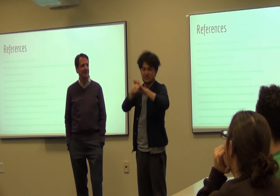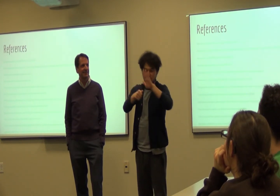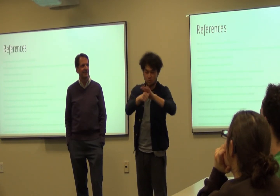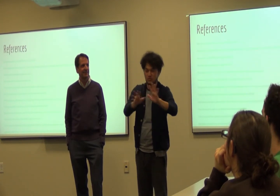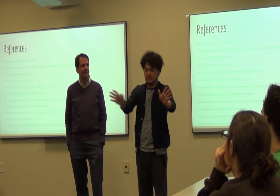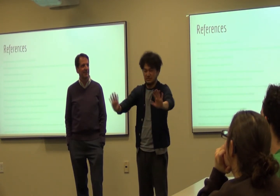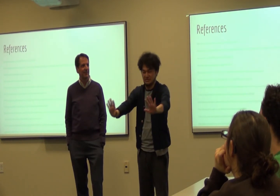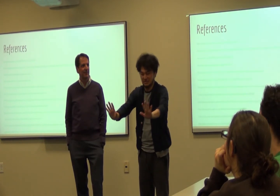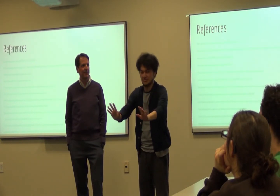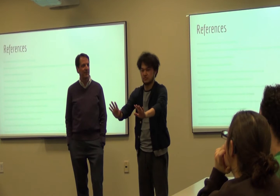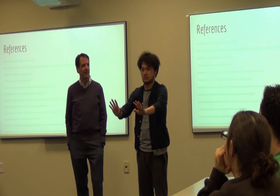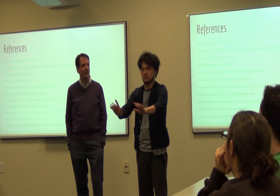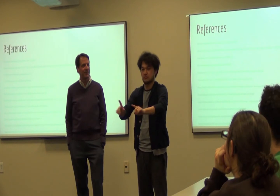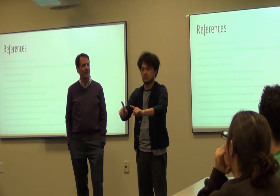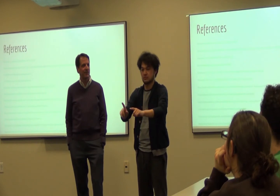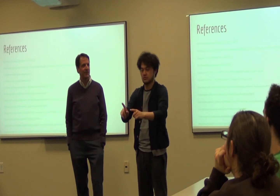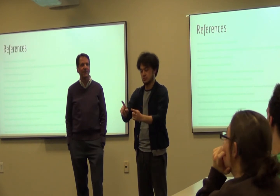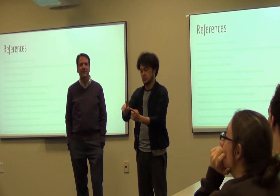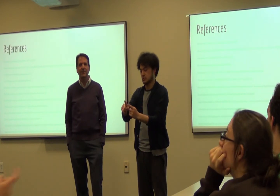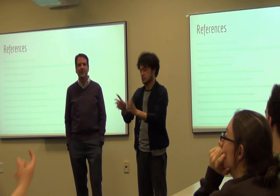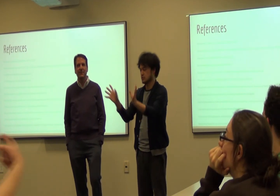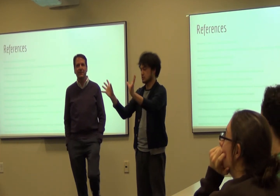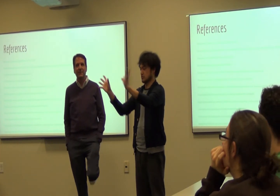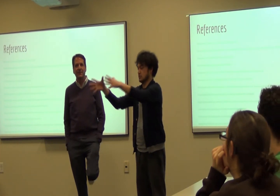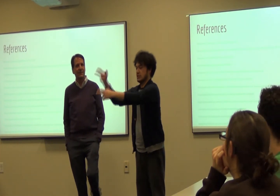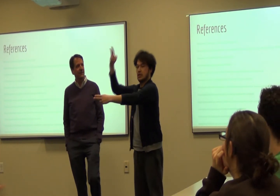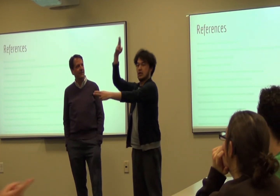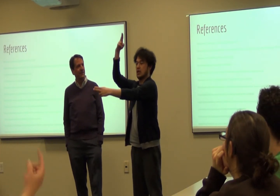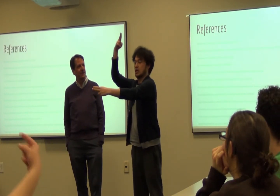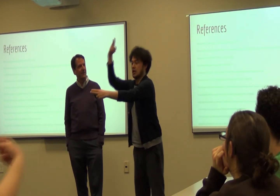But you know, I definitely wouldn't say either one of them.